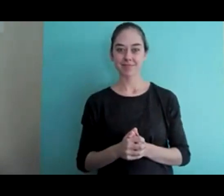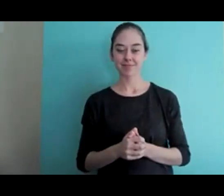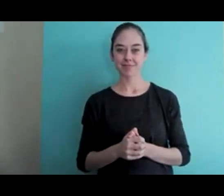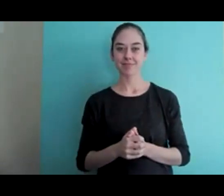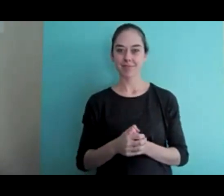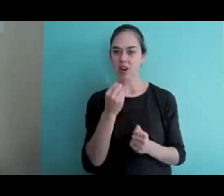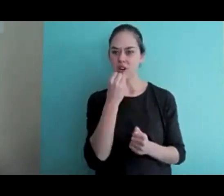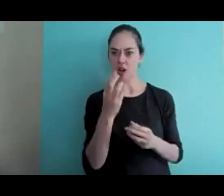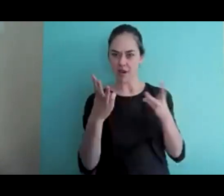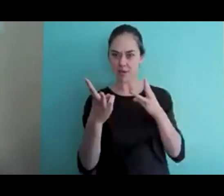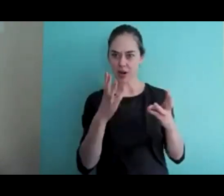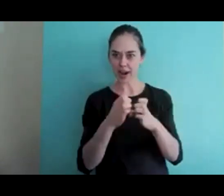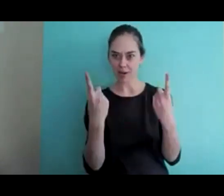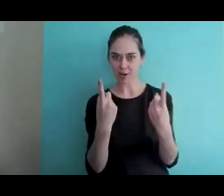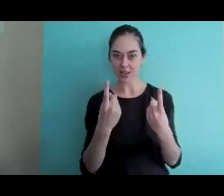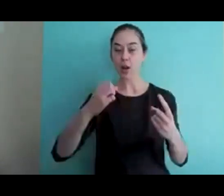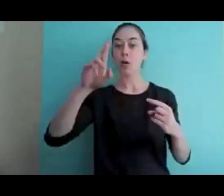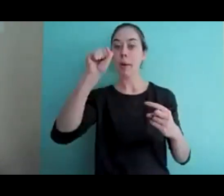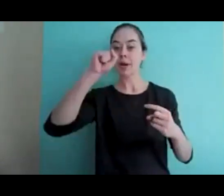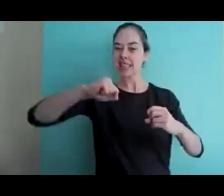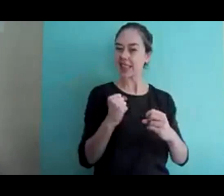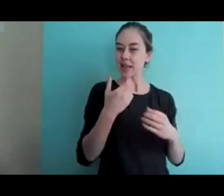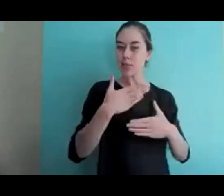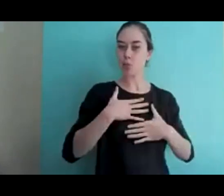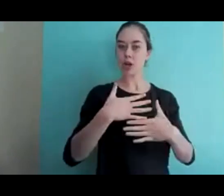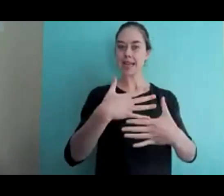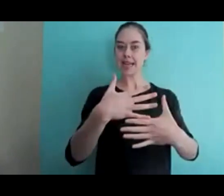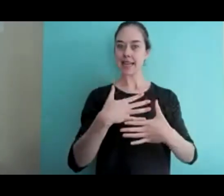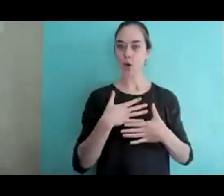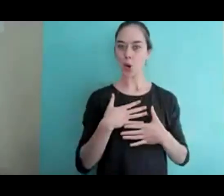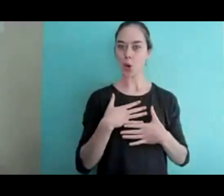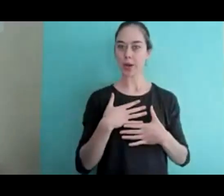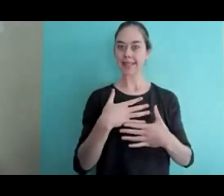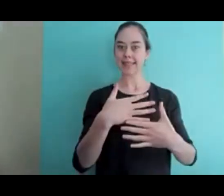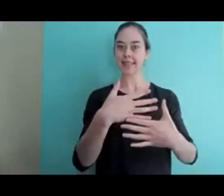Lovely work, guys. Keep breathing all the way through, nice and relaxed.